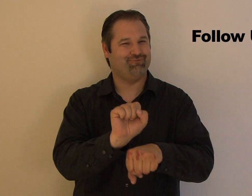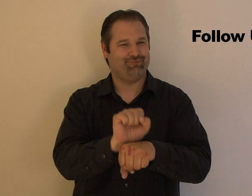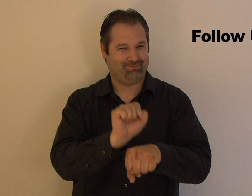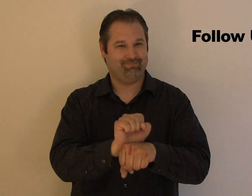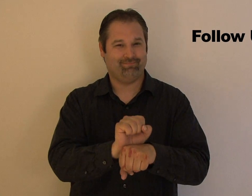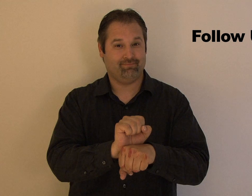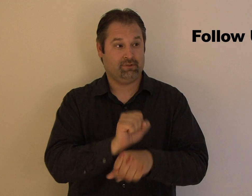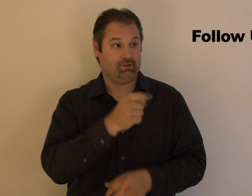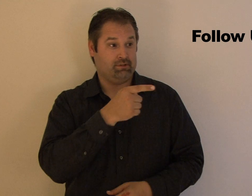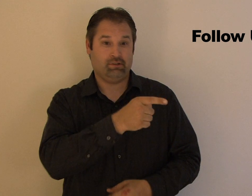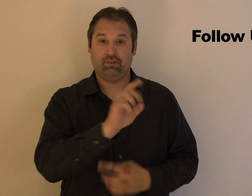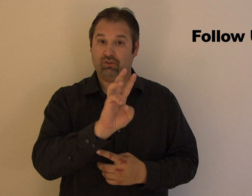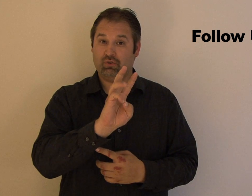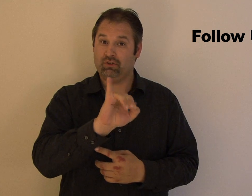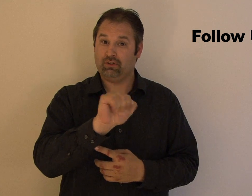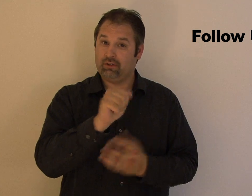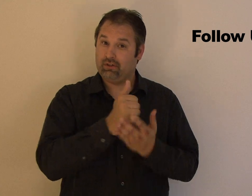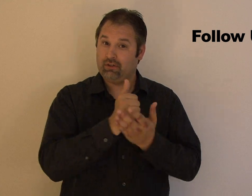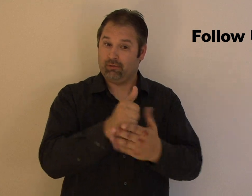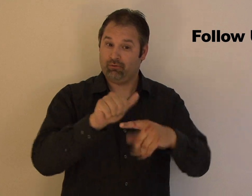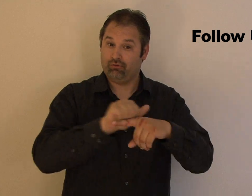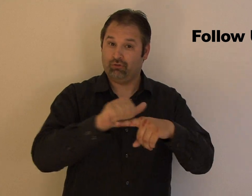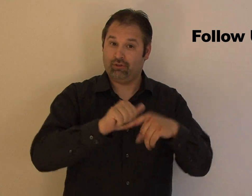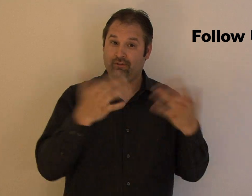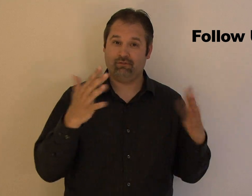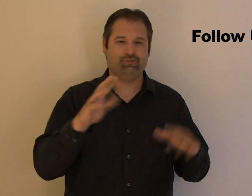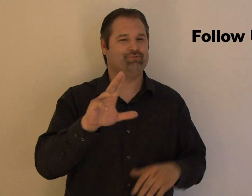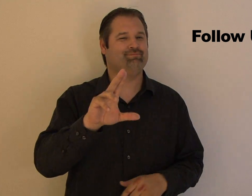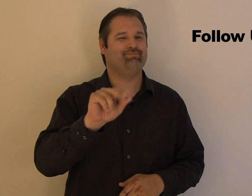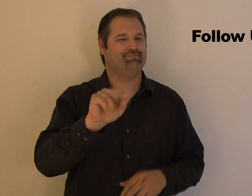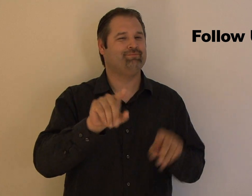After your training is over, you will need to get a job.